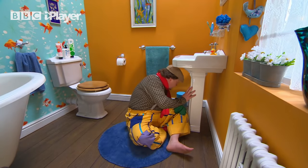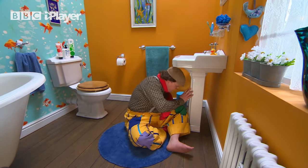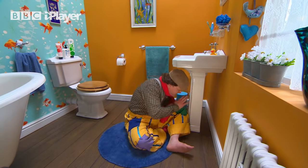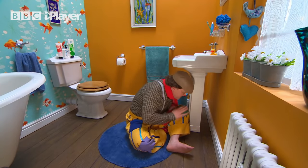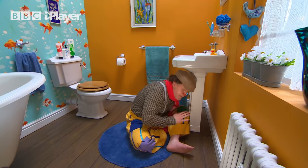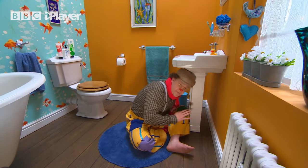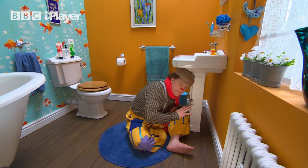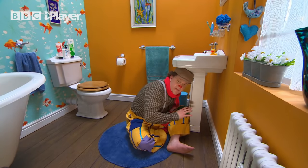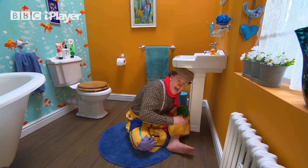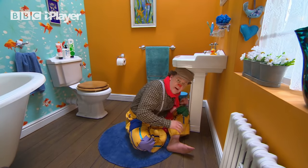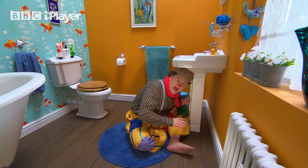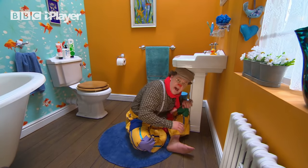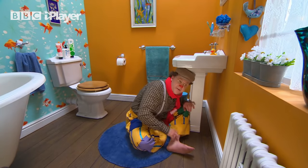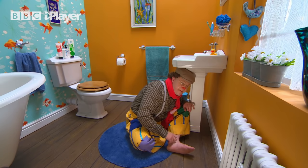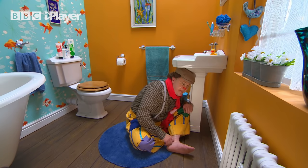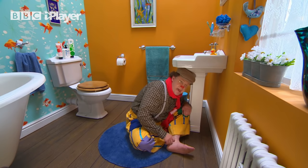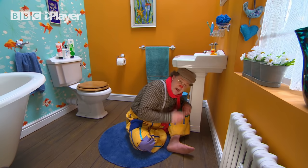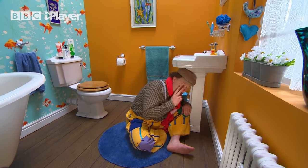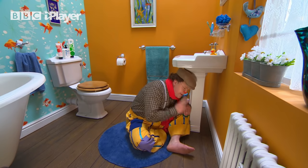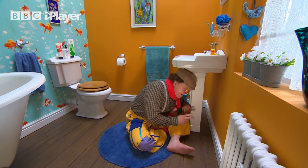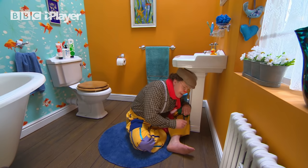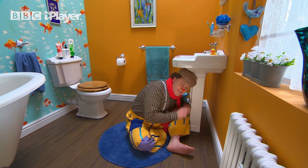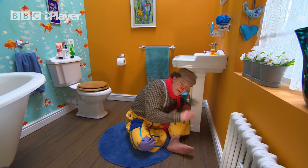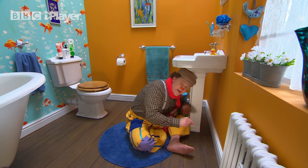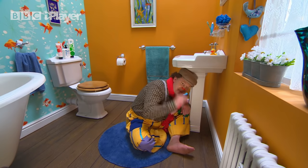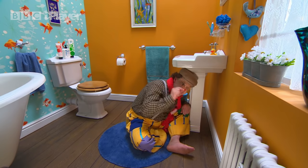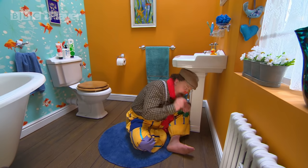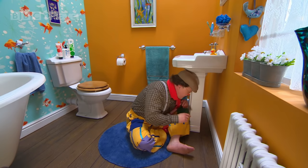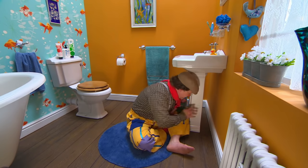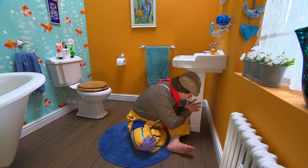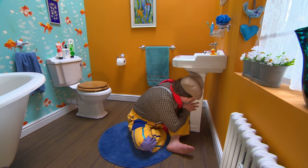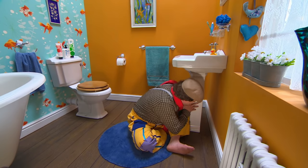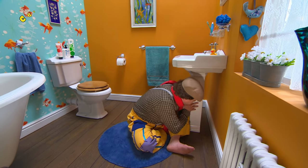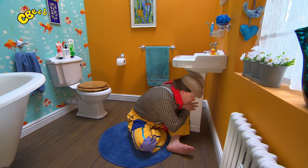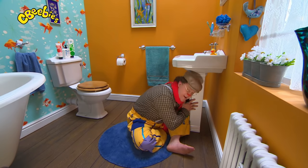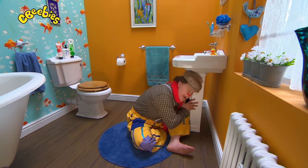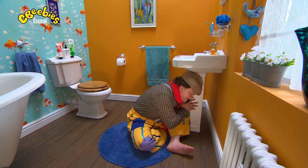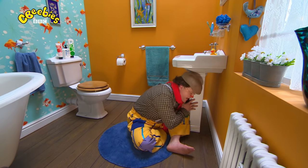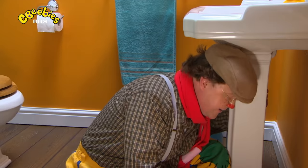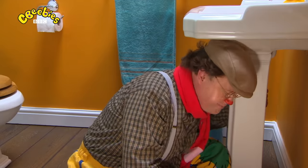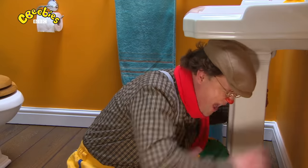grandma tumble oh hello and i'm looking for my sock i can't find it anywhere